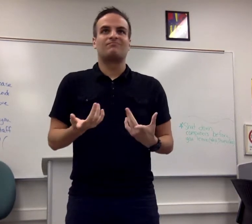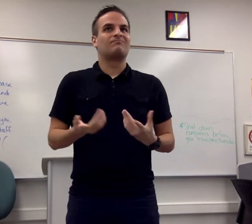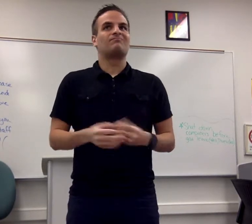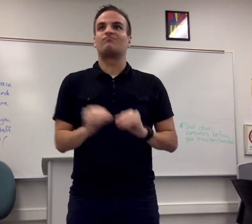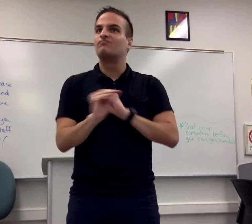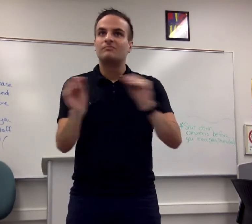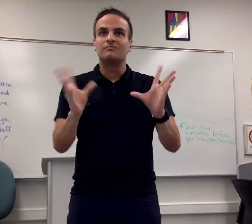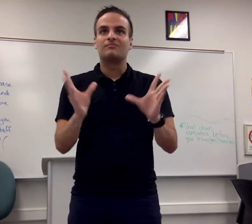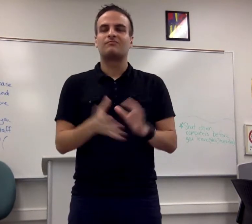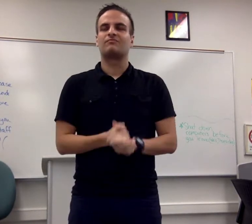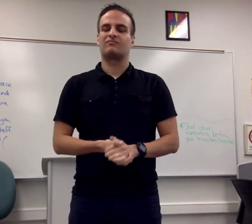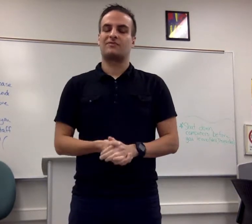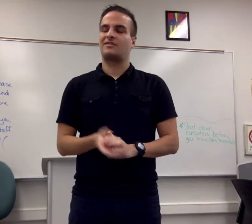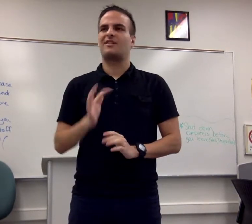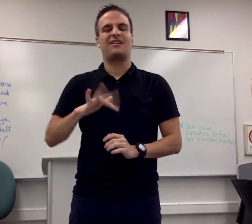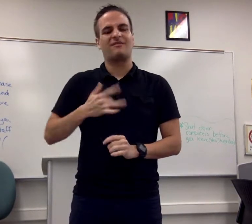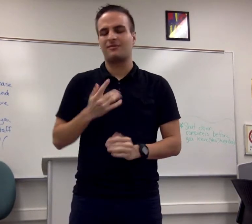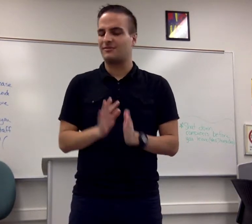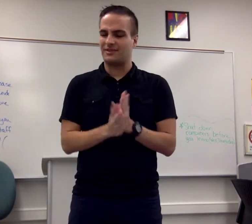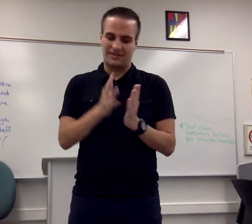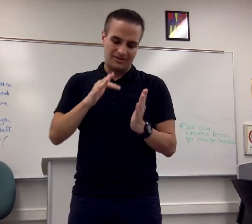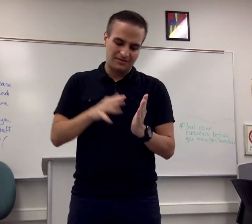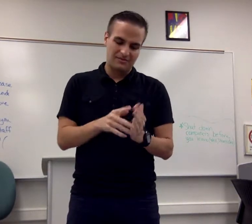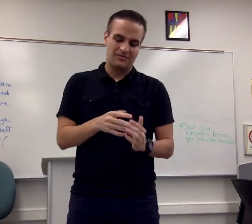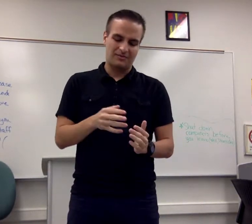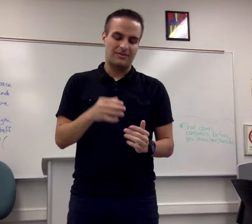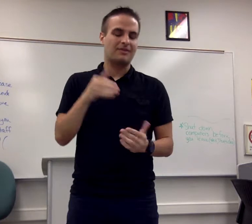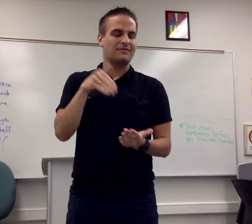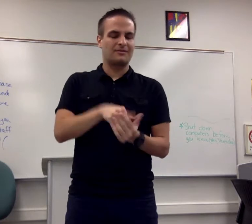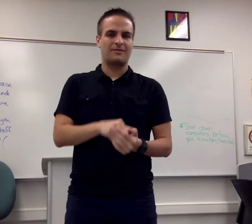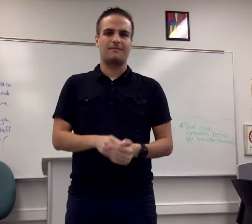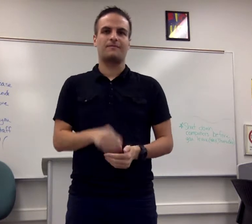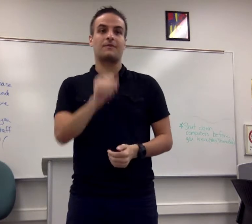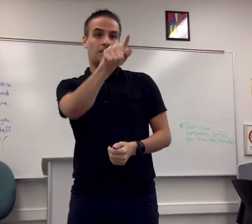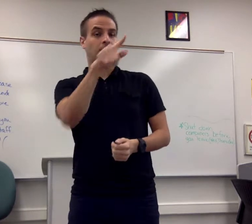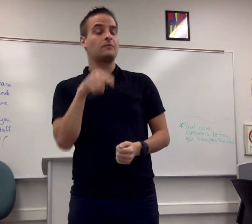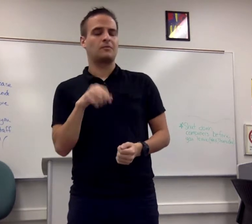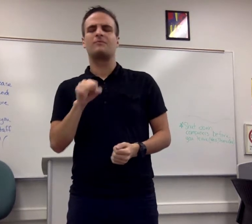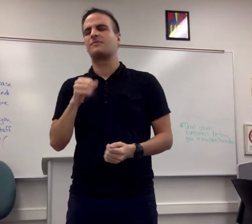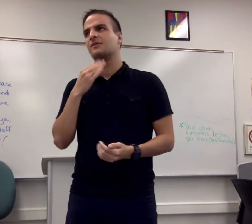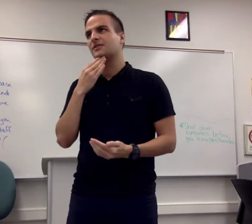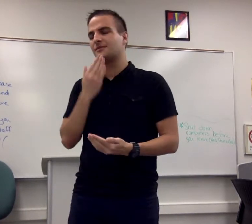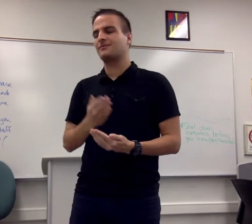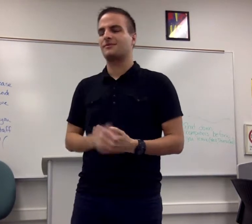I feel like I need to read that again. Yeah, please. Okay. One more time. You are attending a seminar.